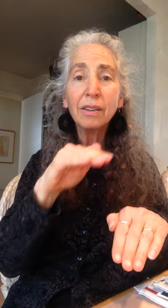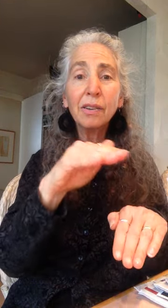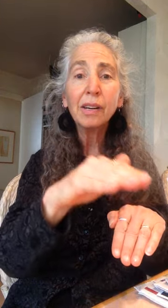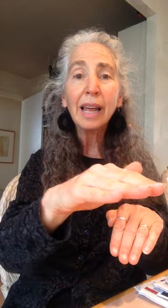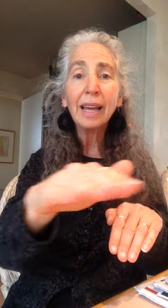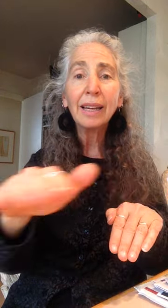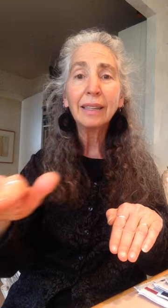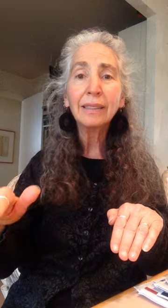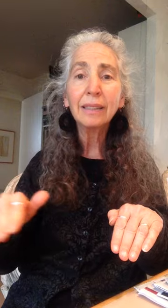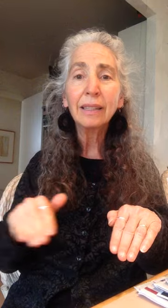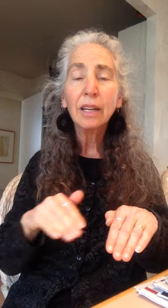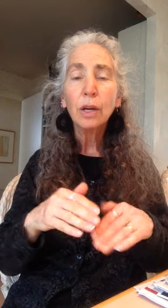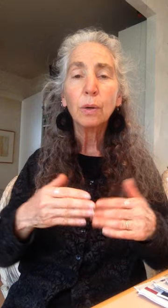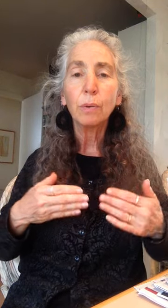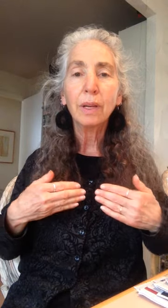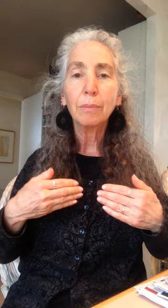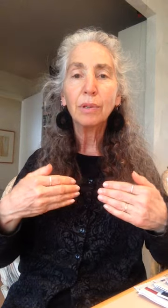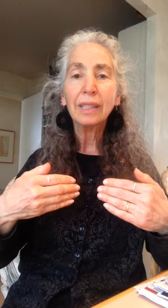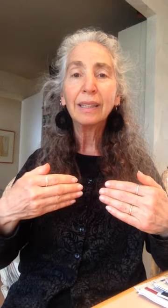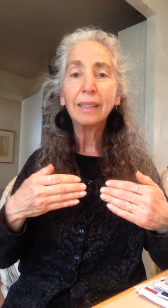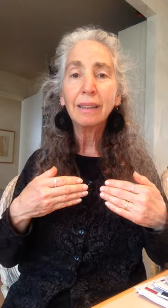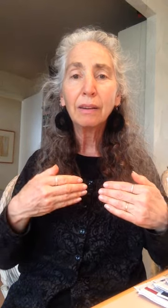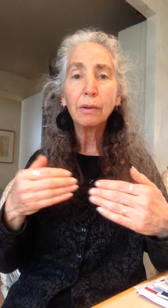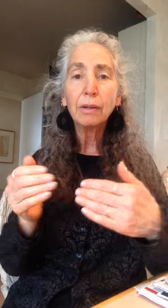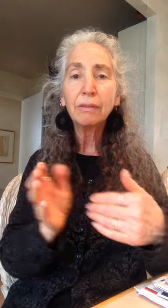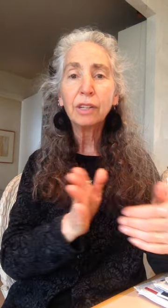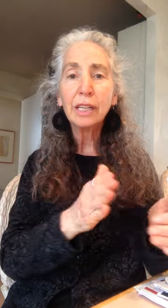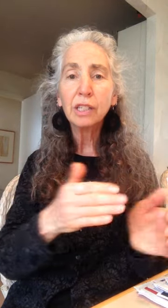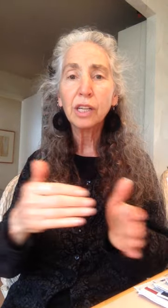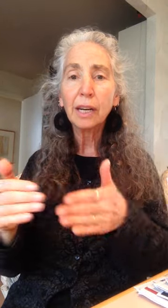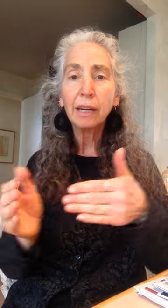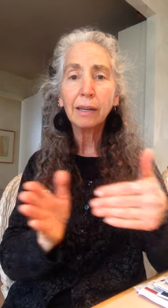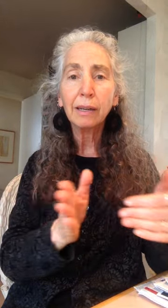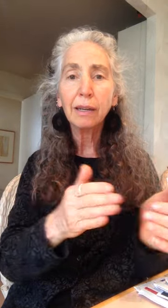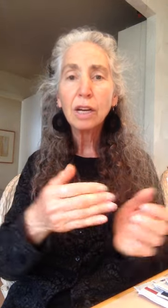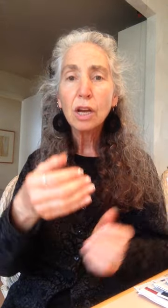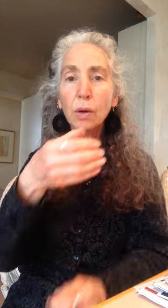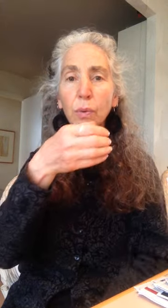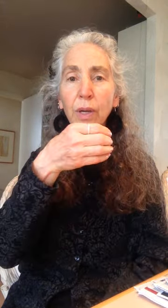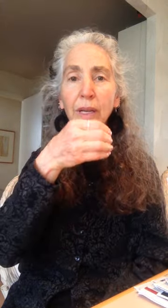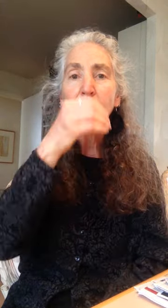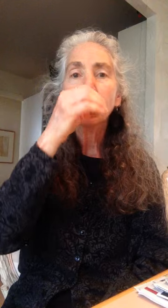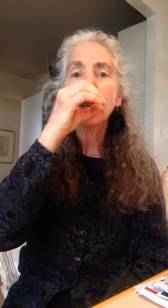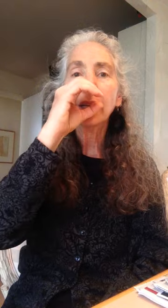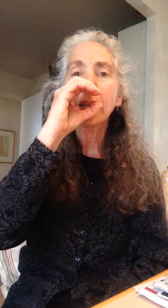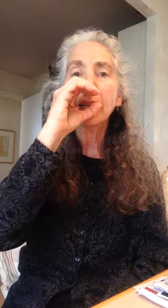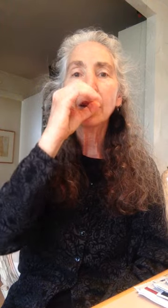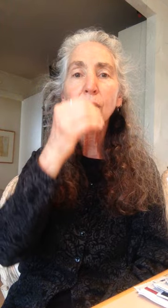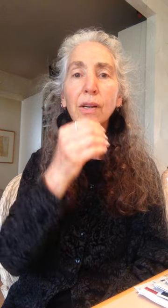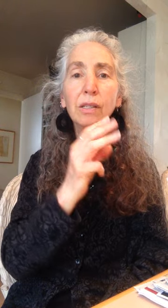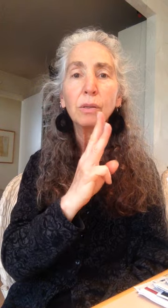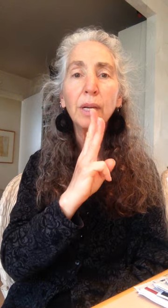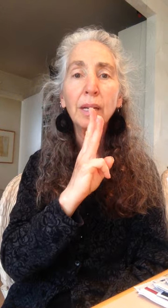your land we breathe your fresh air we drink your sweet